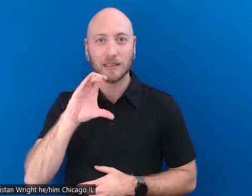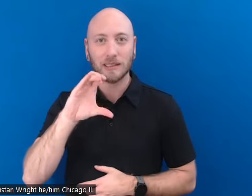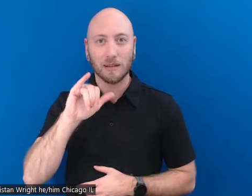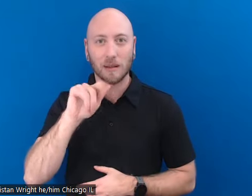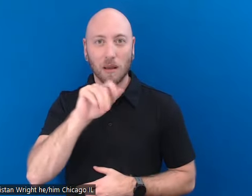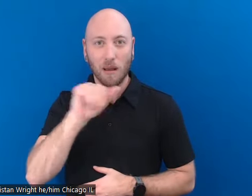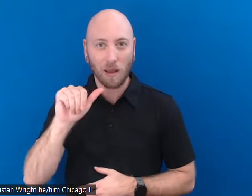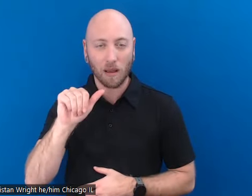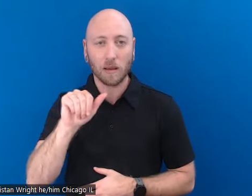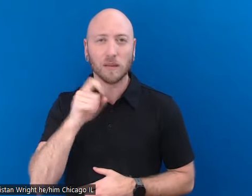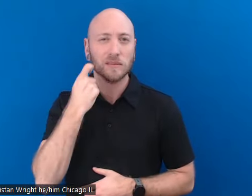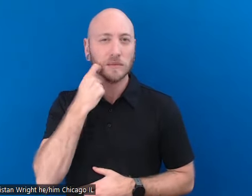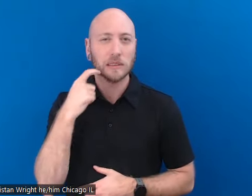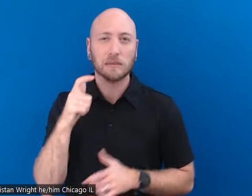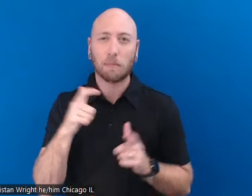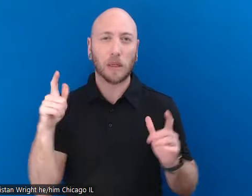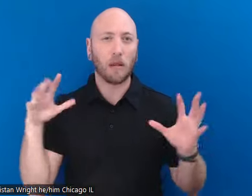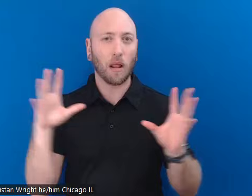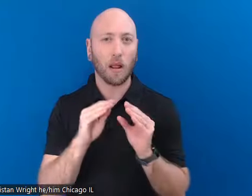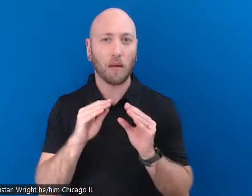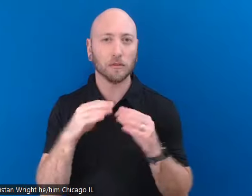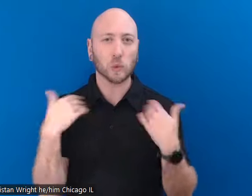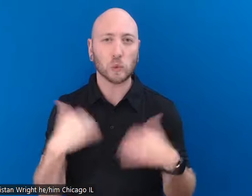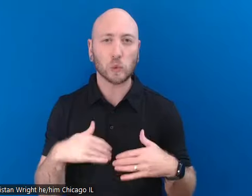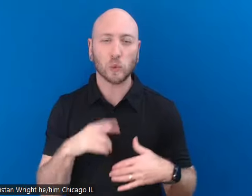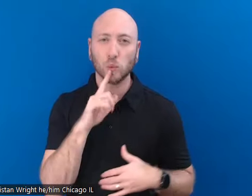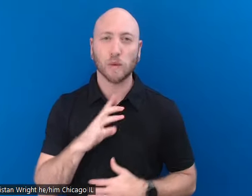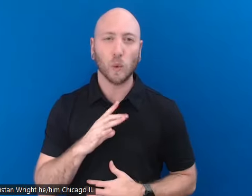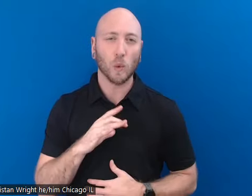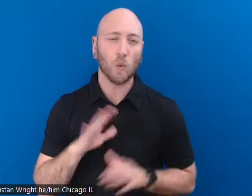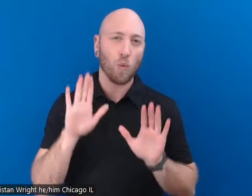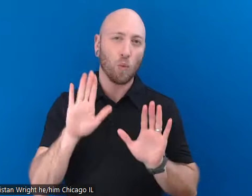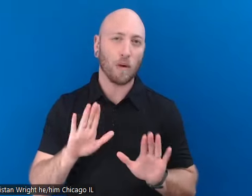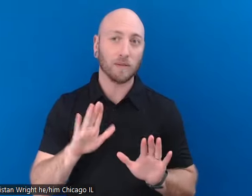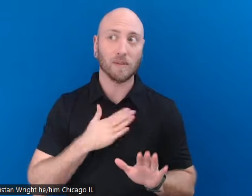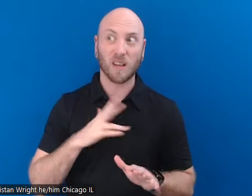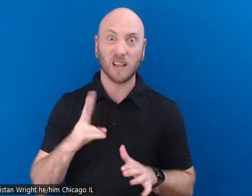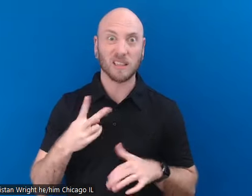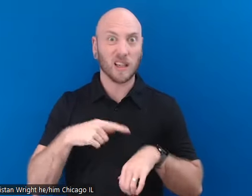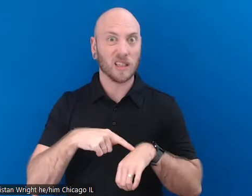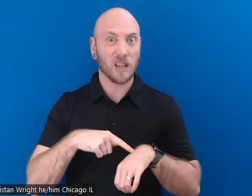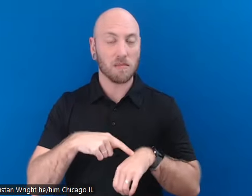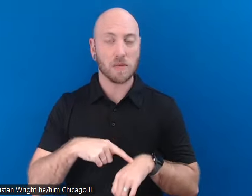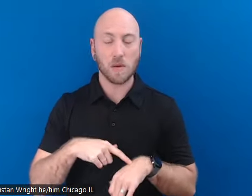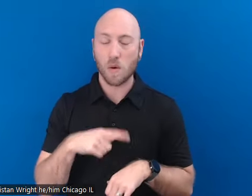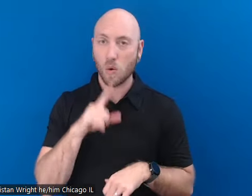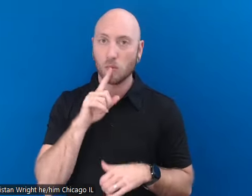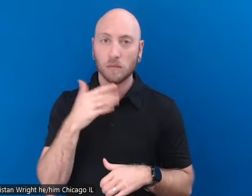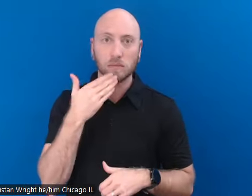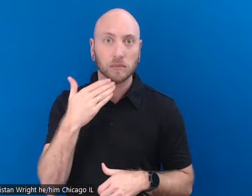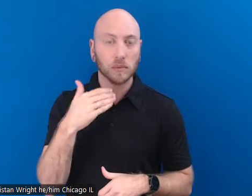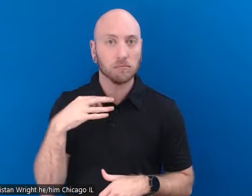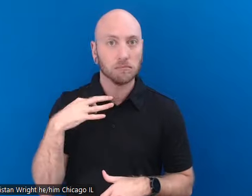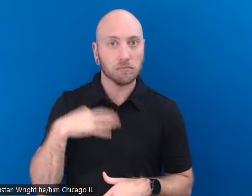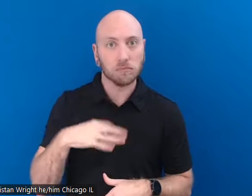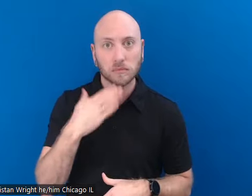It was truly, truly inspirational. It was only my second YPAA, so it was nice to be part of that. And it was nice to go to